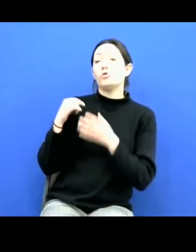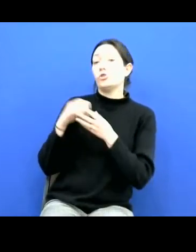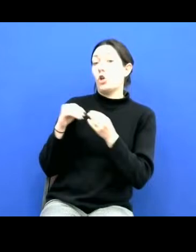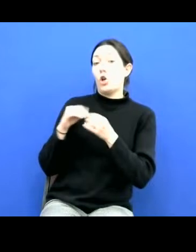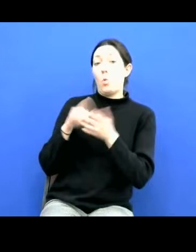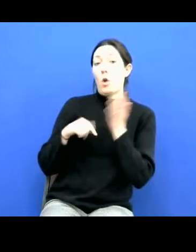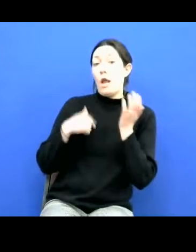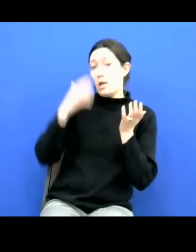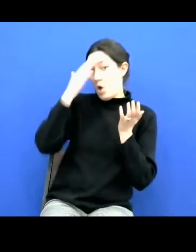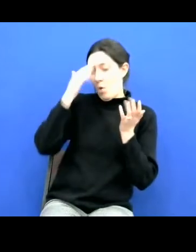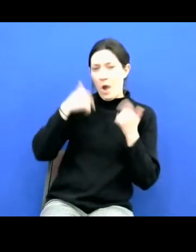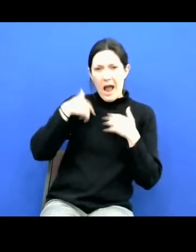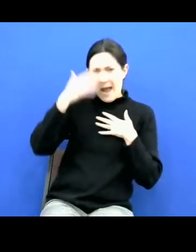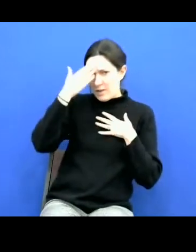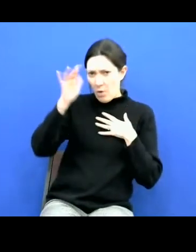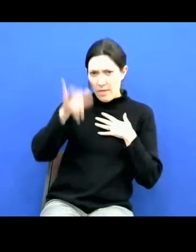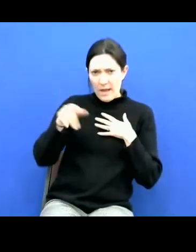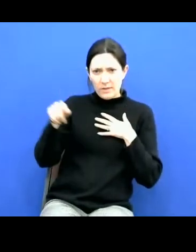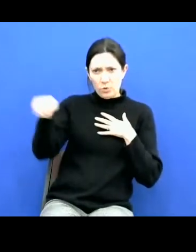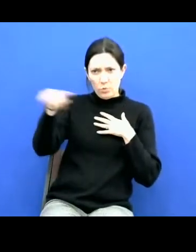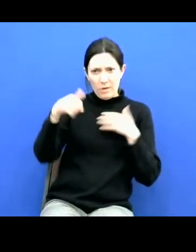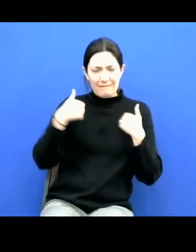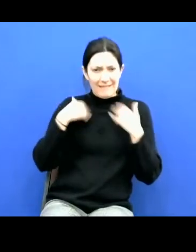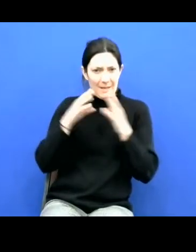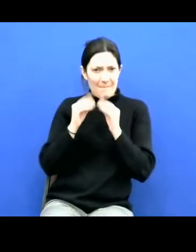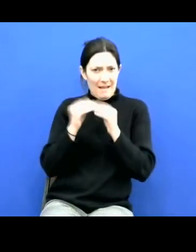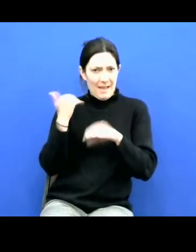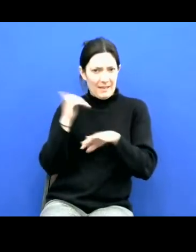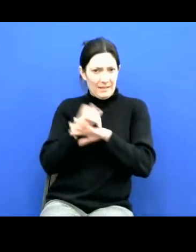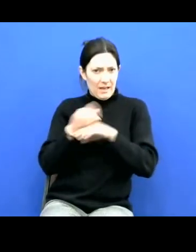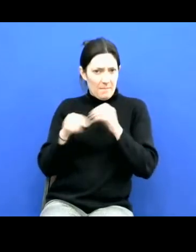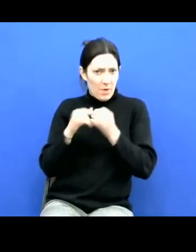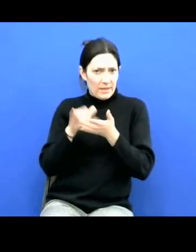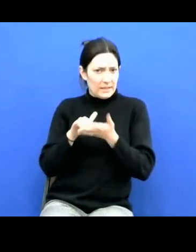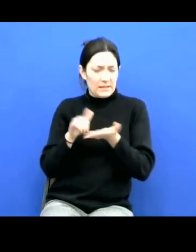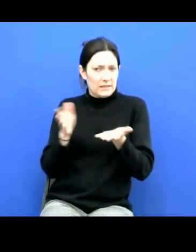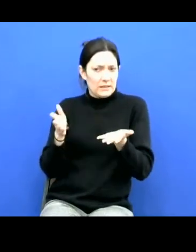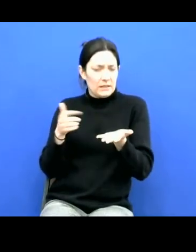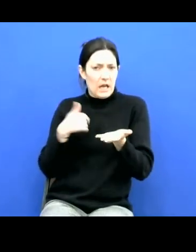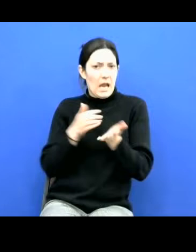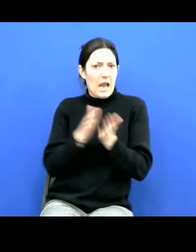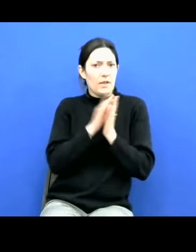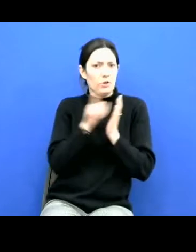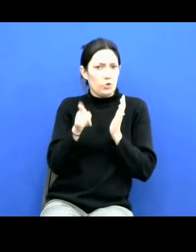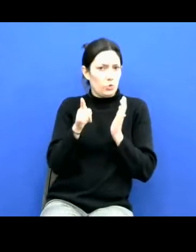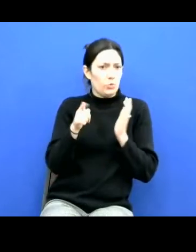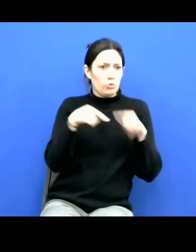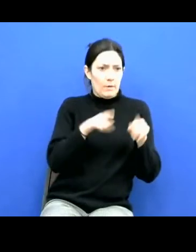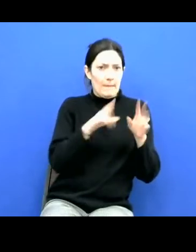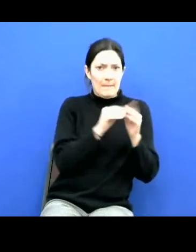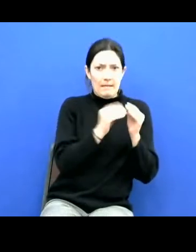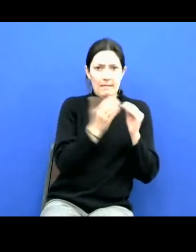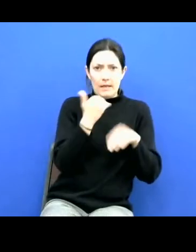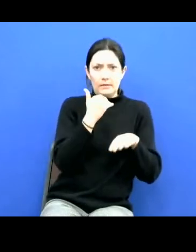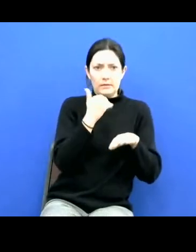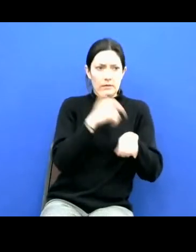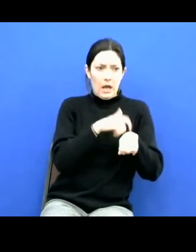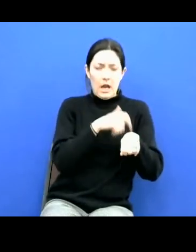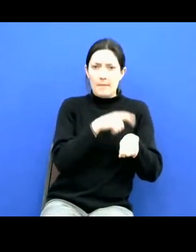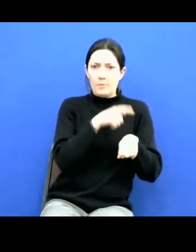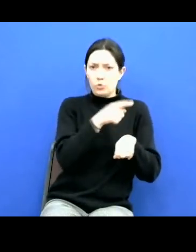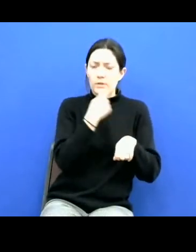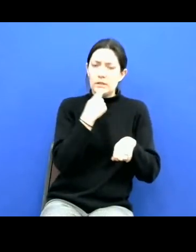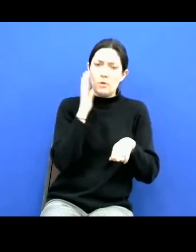had a meeting last night about this. I would have liked to have known. I asked you personally when I was at the meeting last time, and you told me the next time this would be brought up